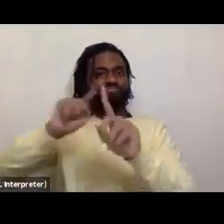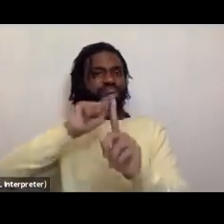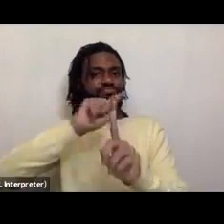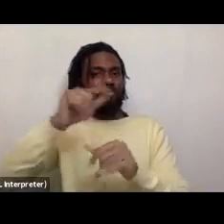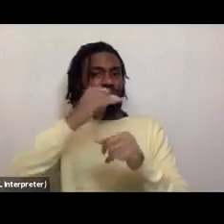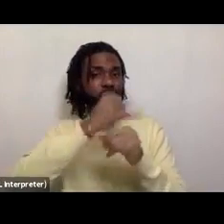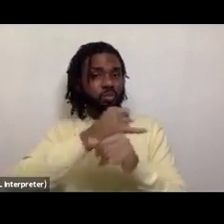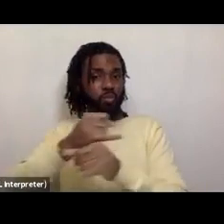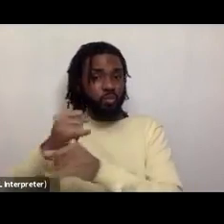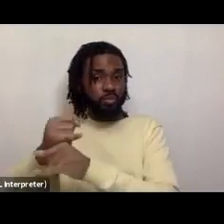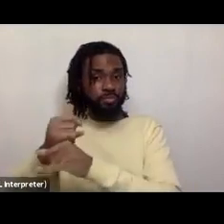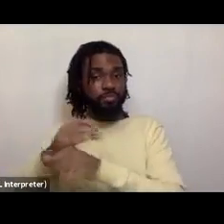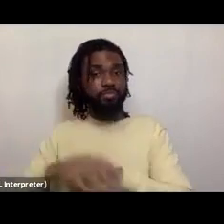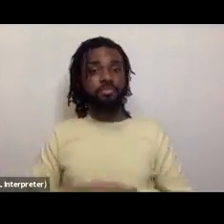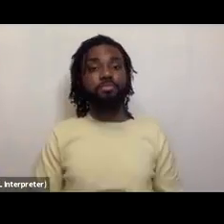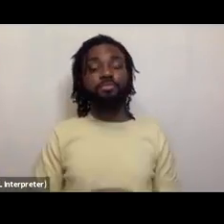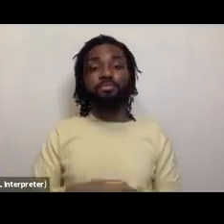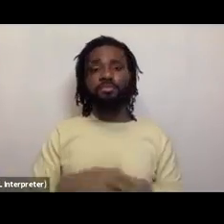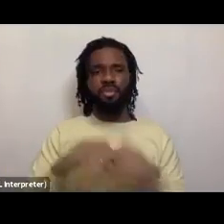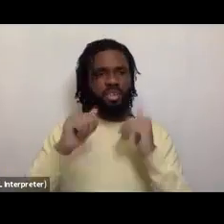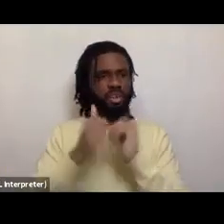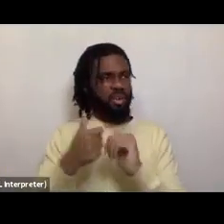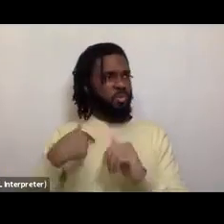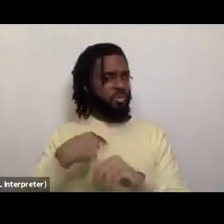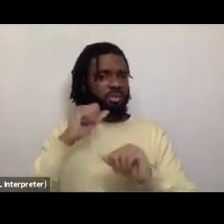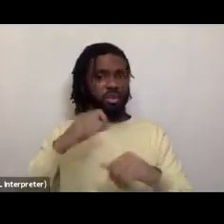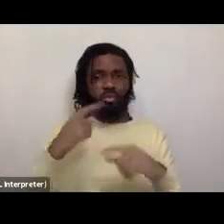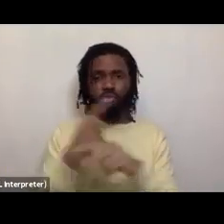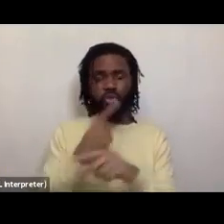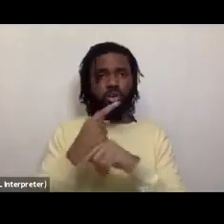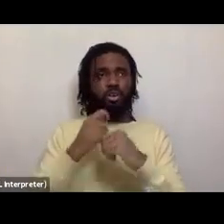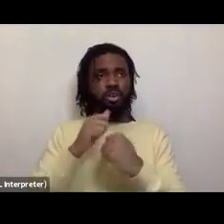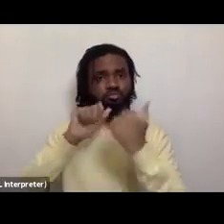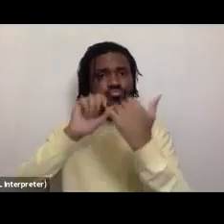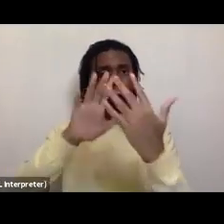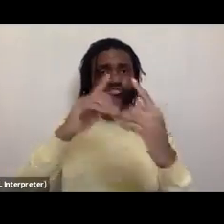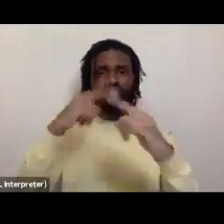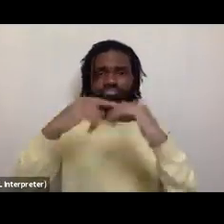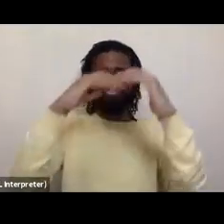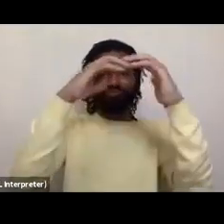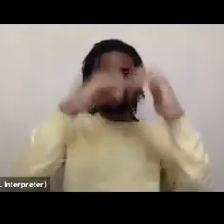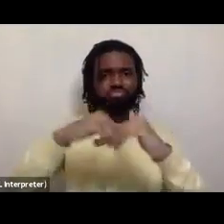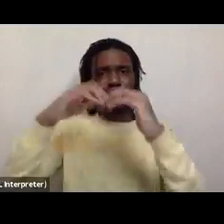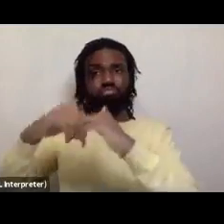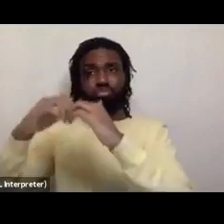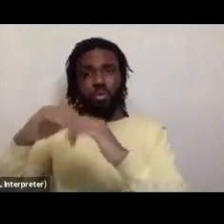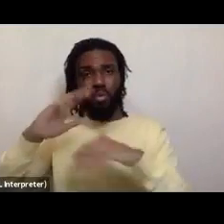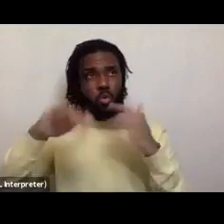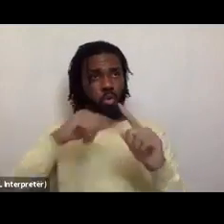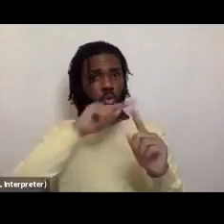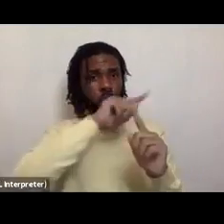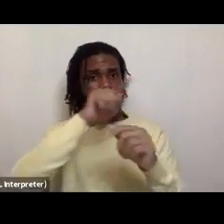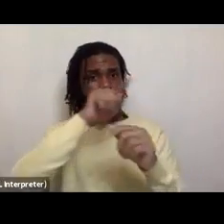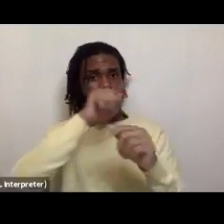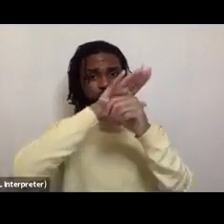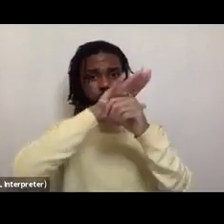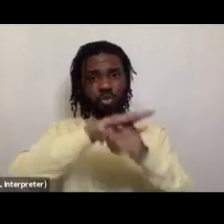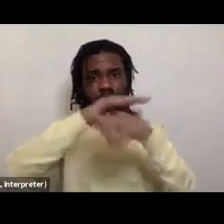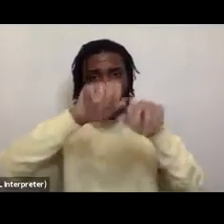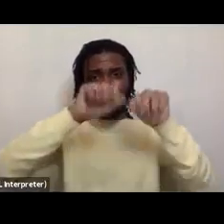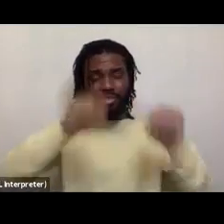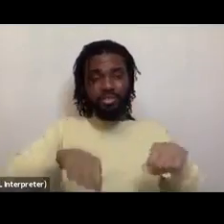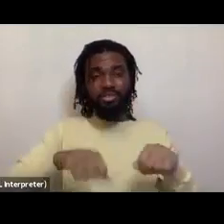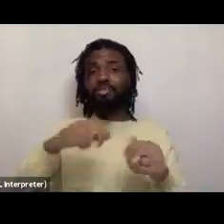be equipped to tackle and dismantle these oppressive systems, it requires that we